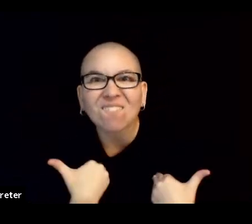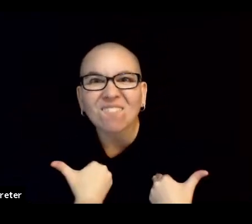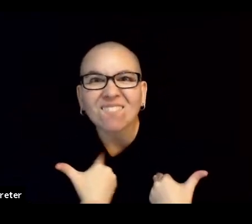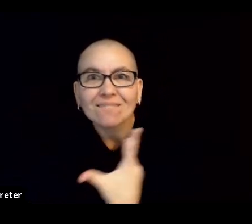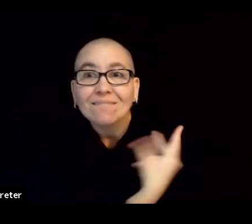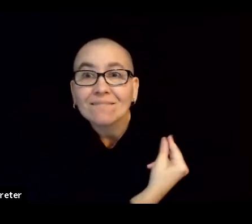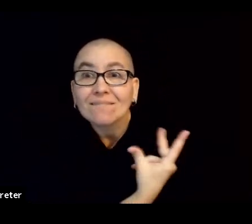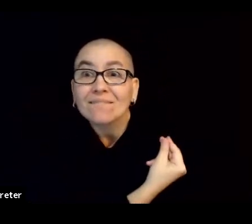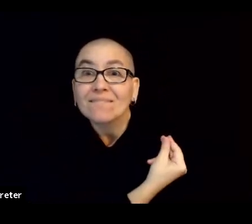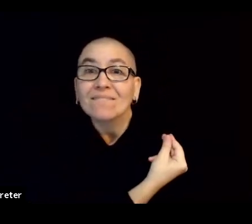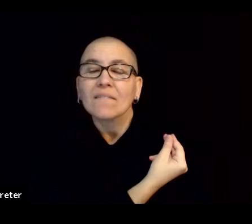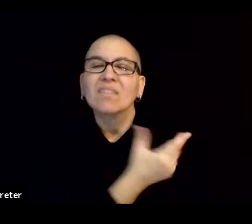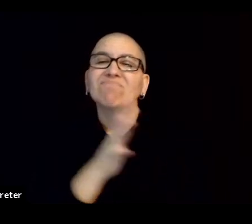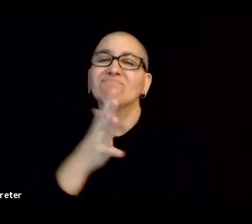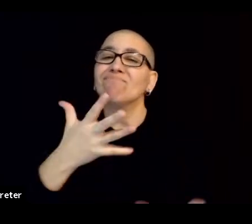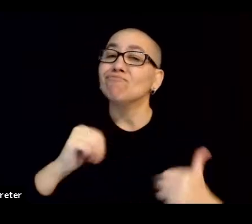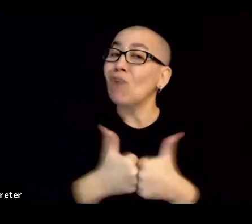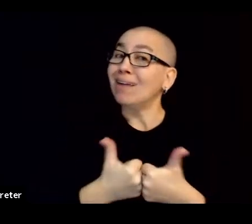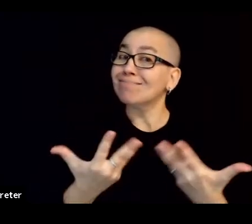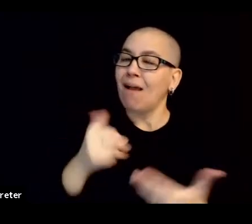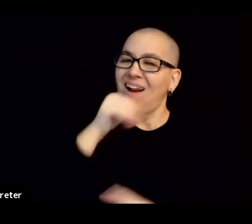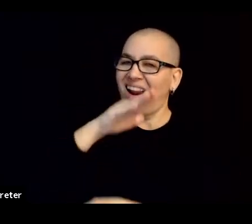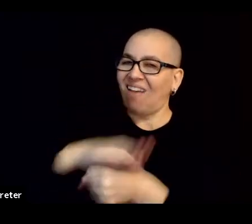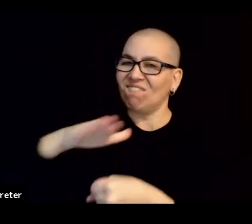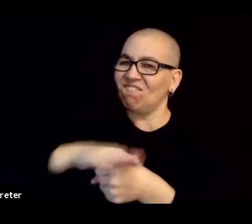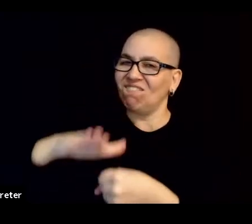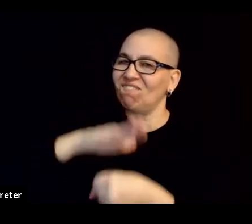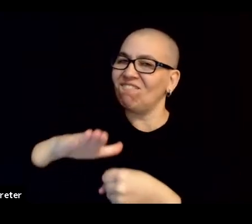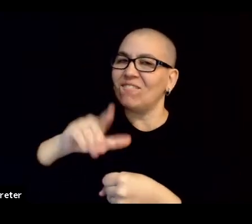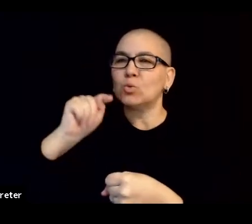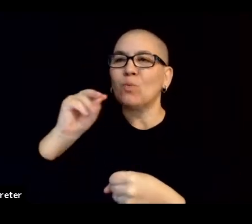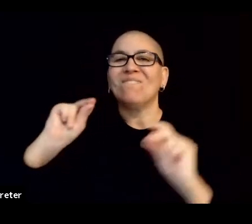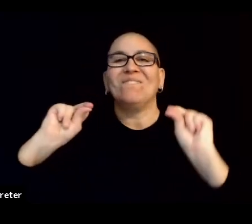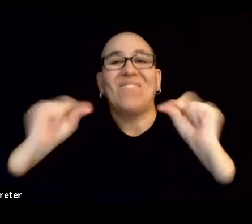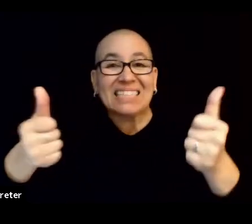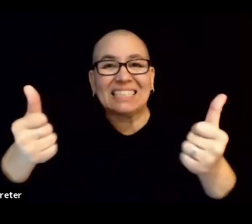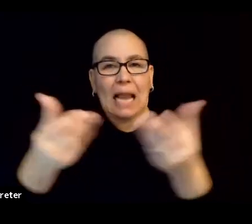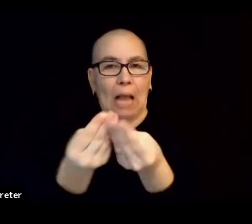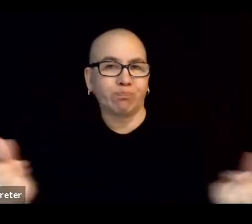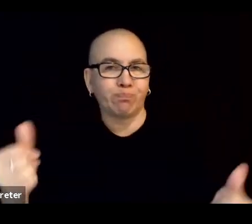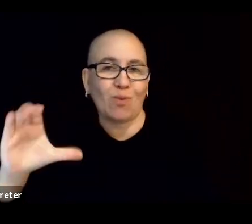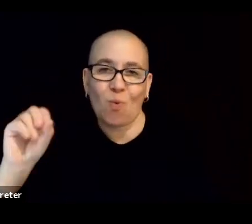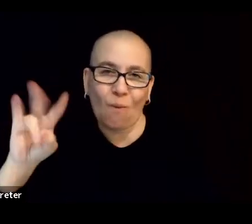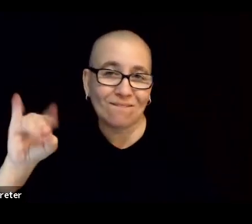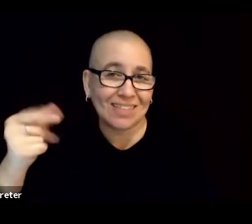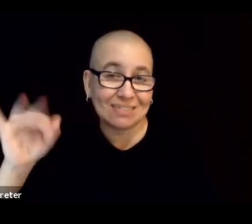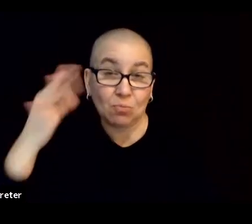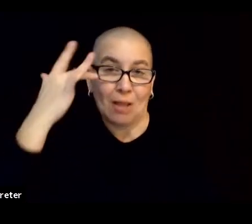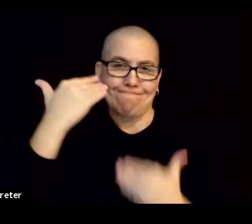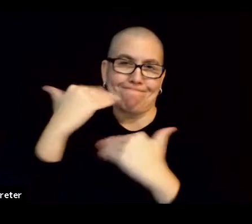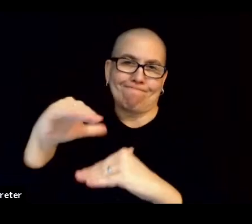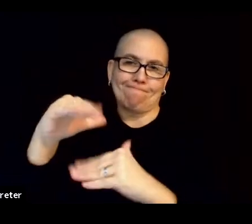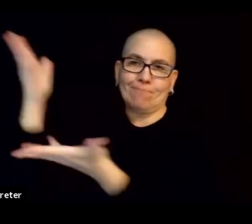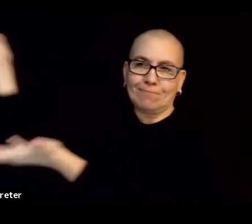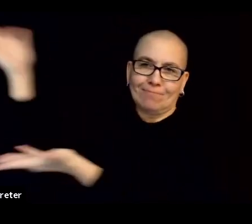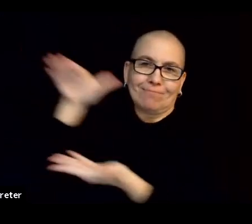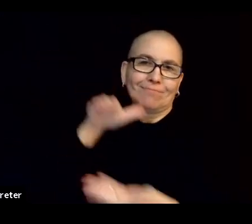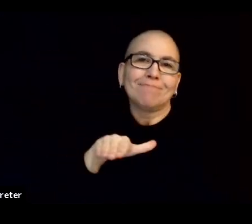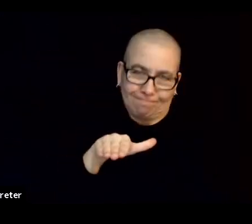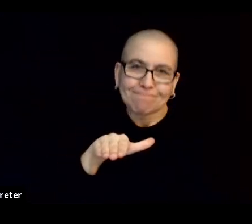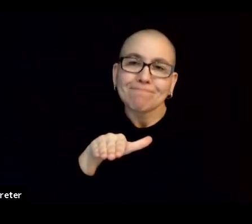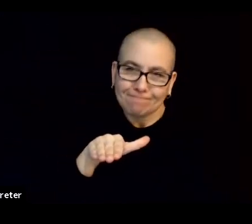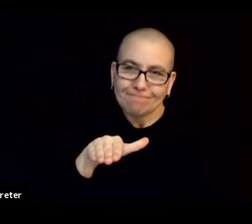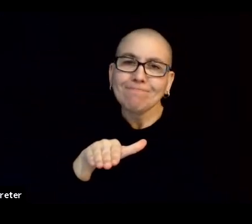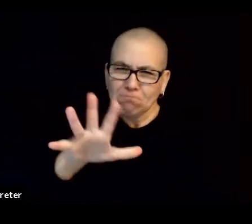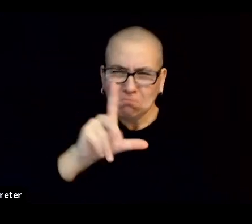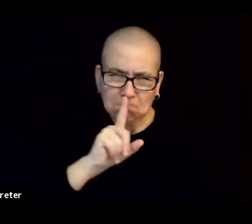end. And we also need to just keep in mind that this nationwide, indeed global, vaccination effort